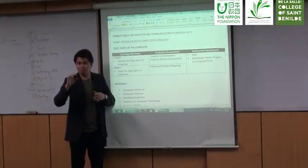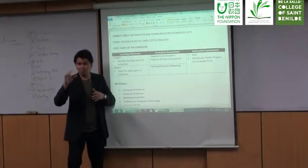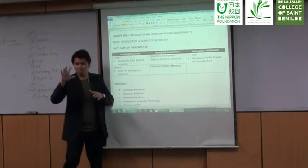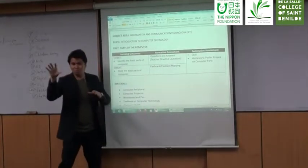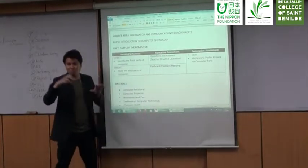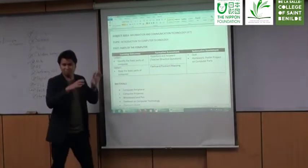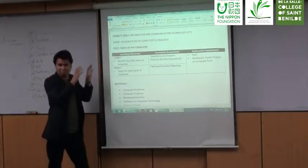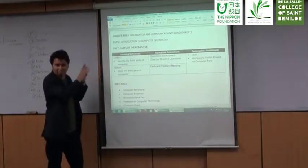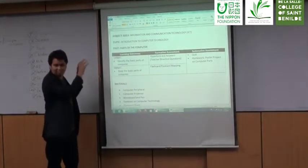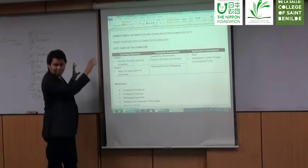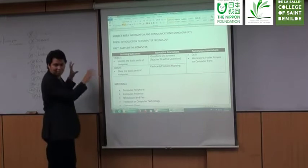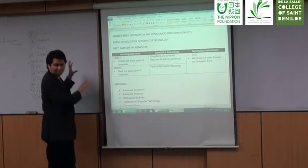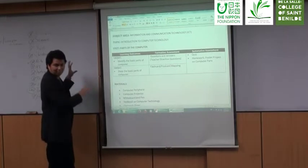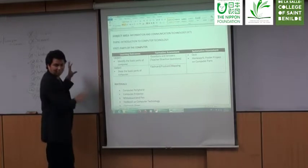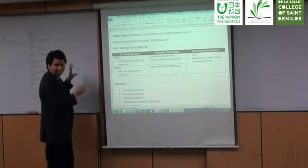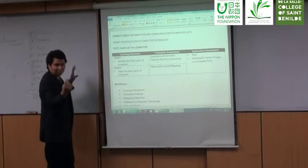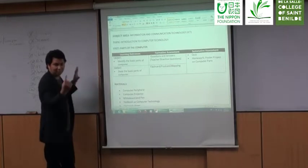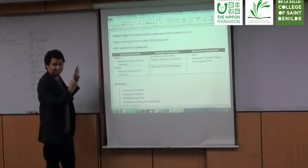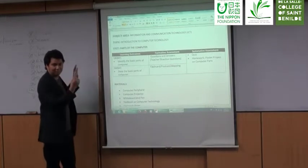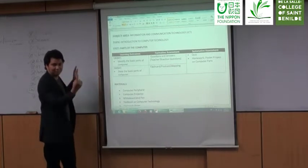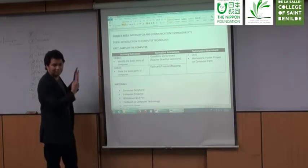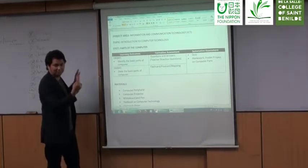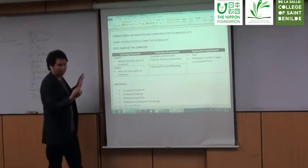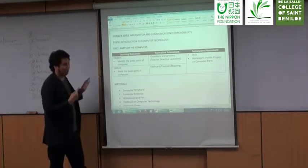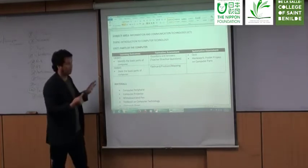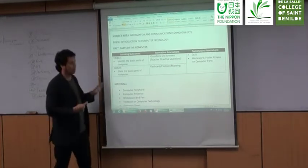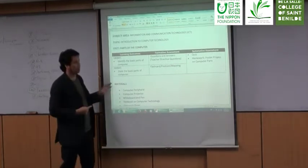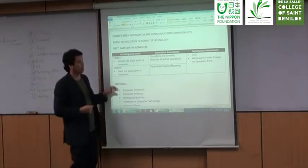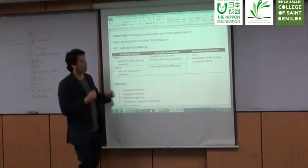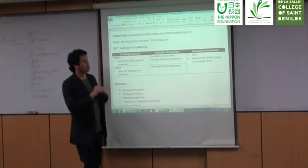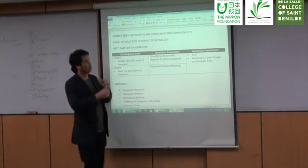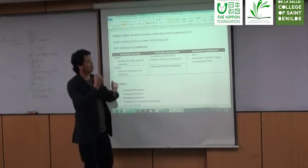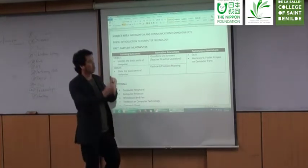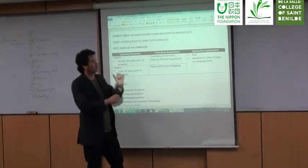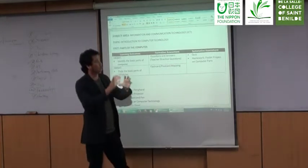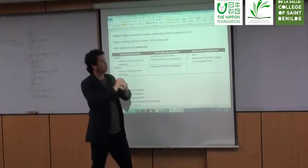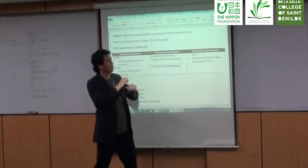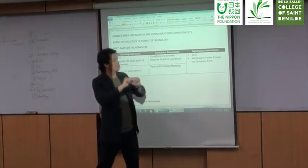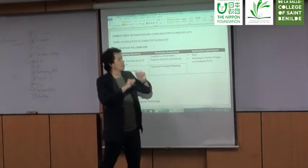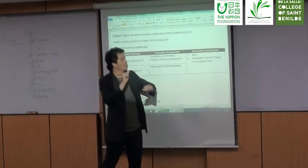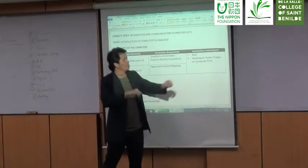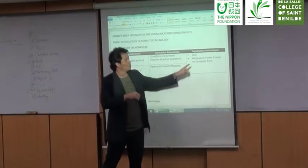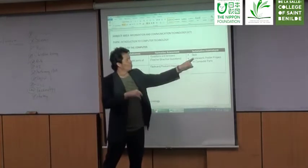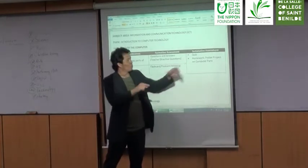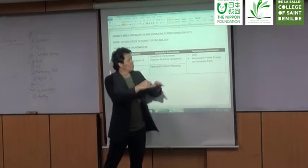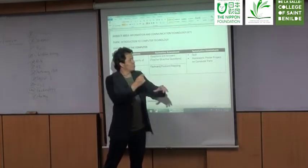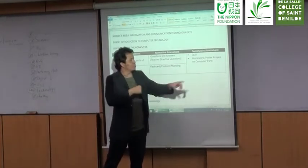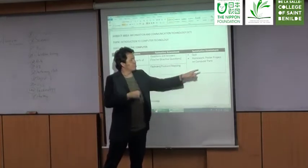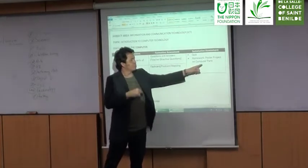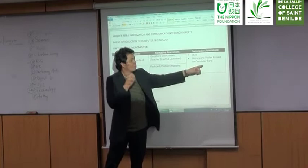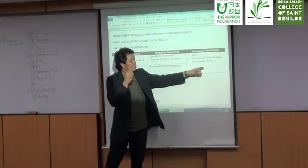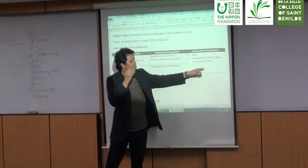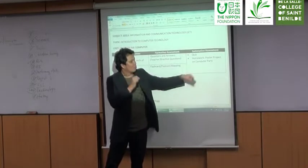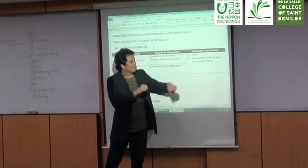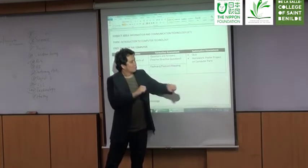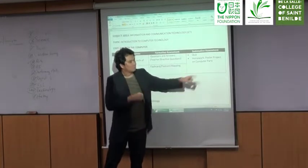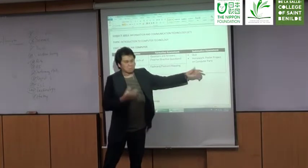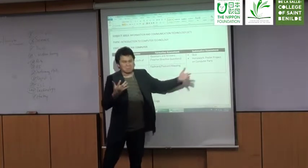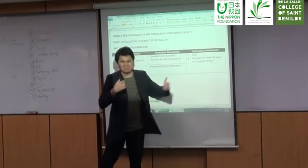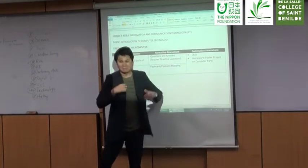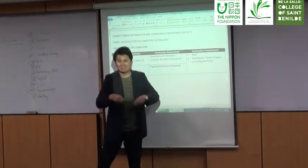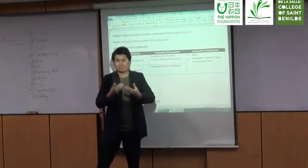yung kaya saan Let's wait for this. Some of them